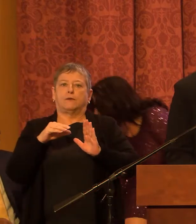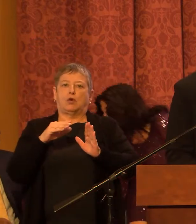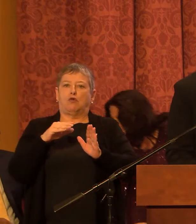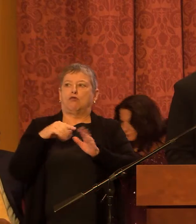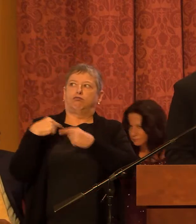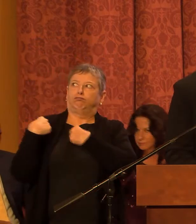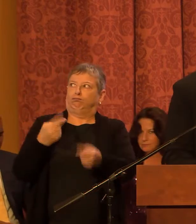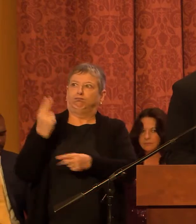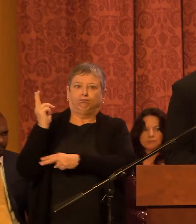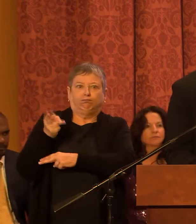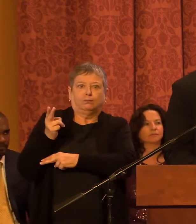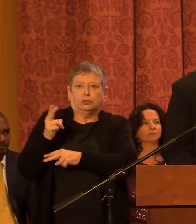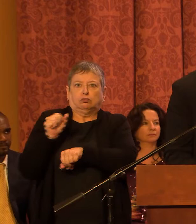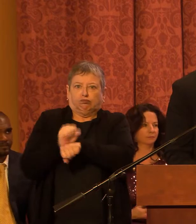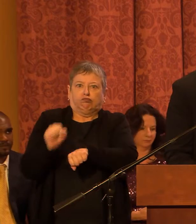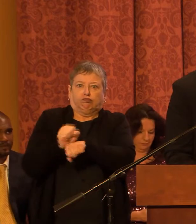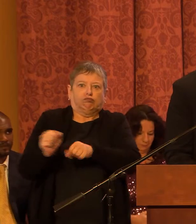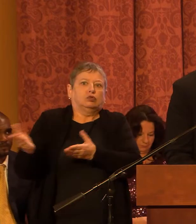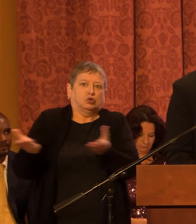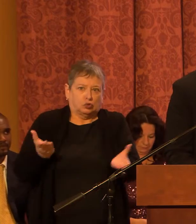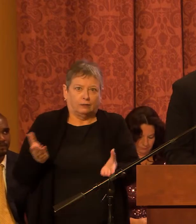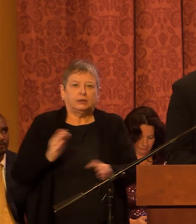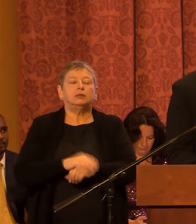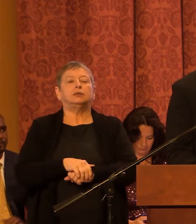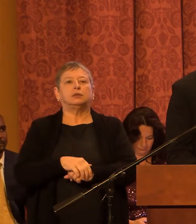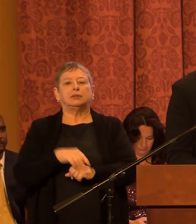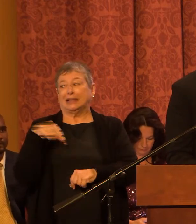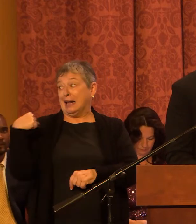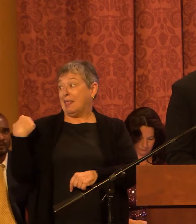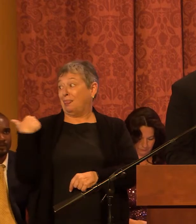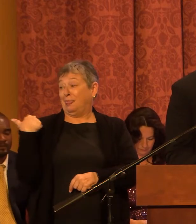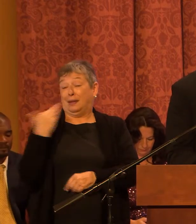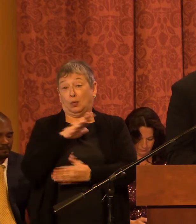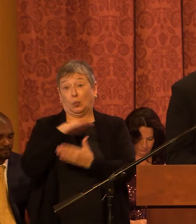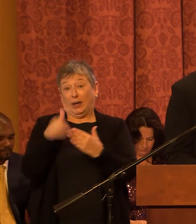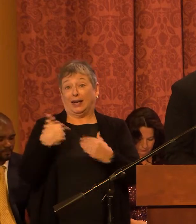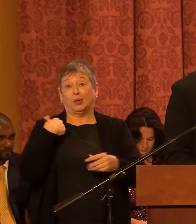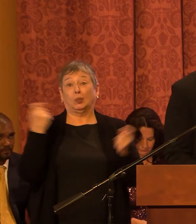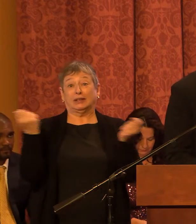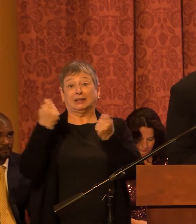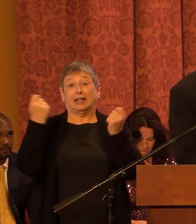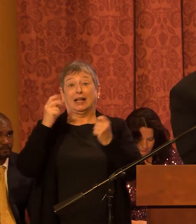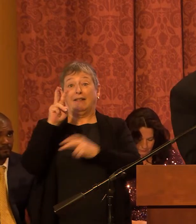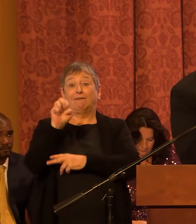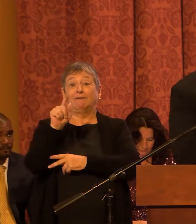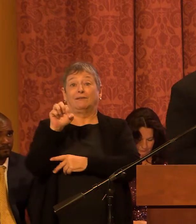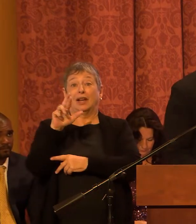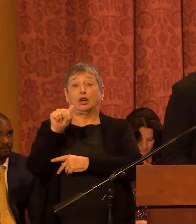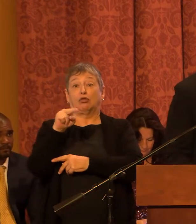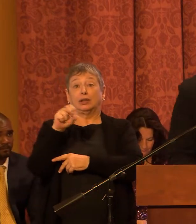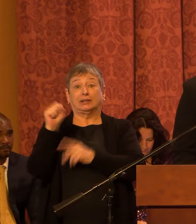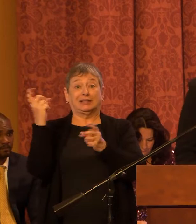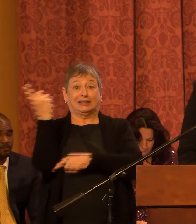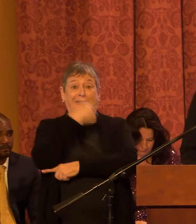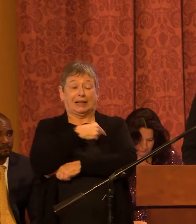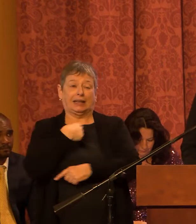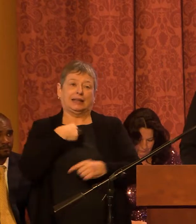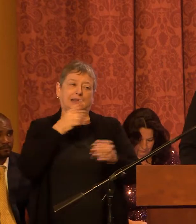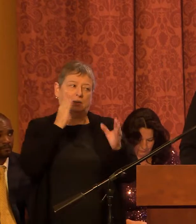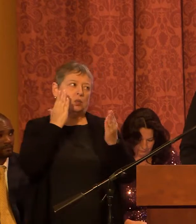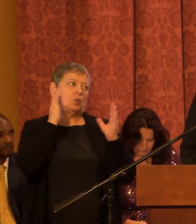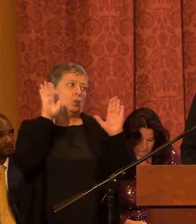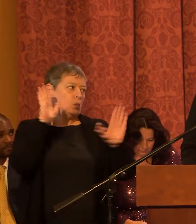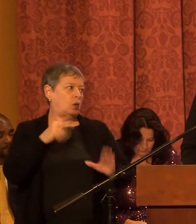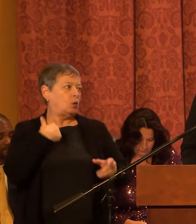disability community. I know this weekend we've celebrated Veterans Day, and it's a pleasure that we get to celebrate this gentleman again